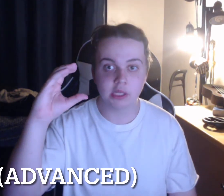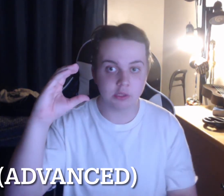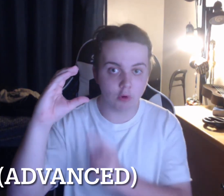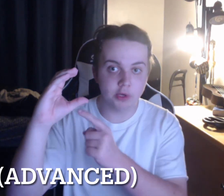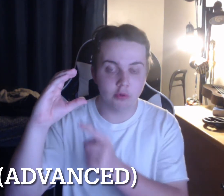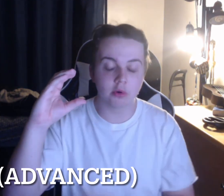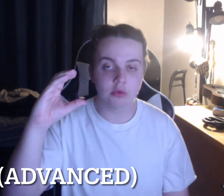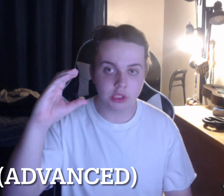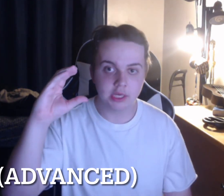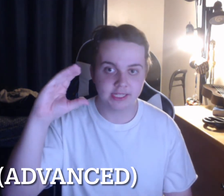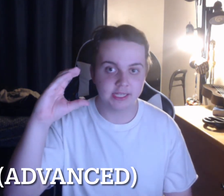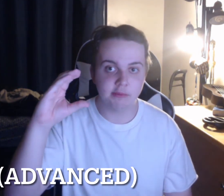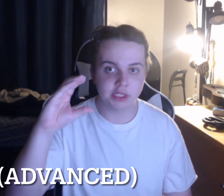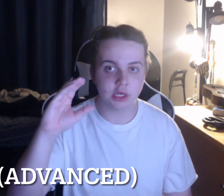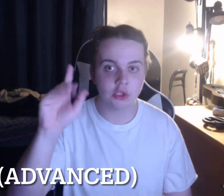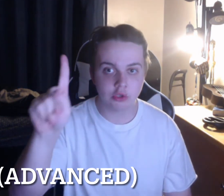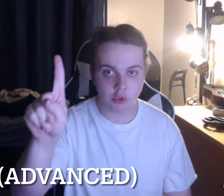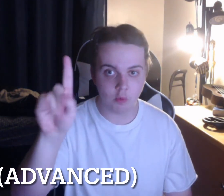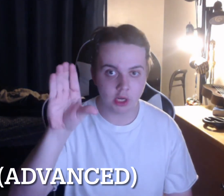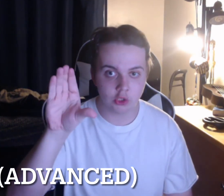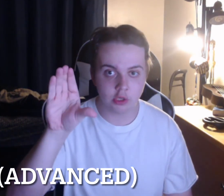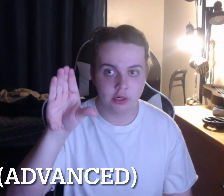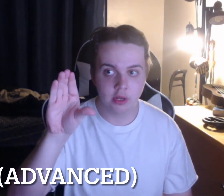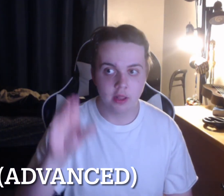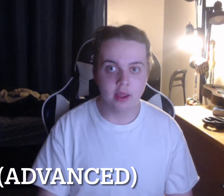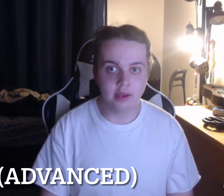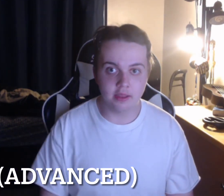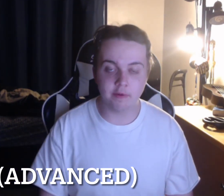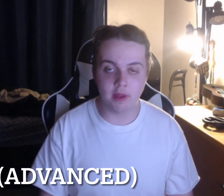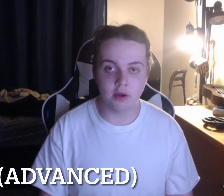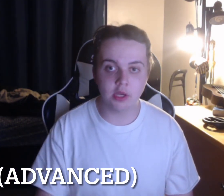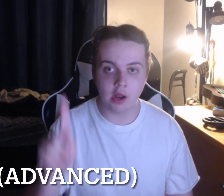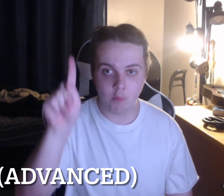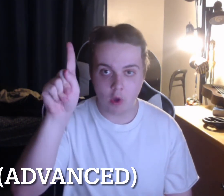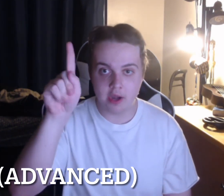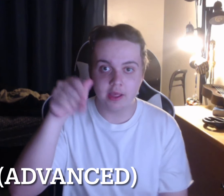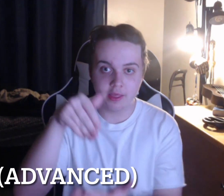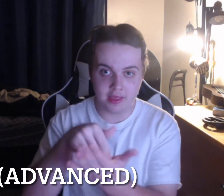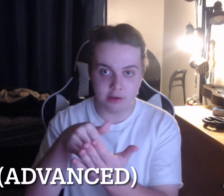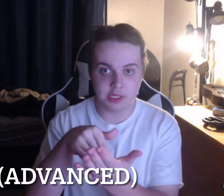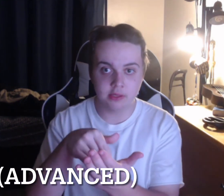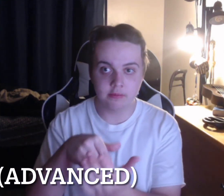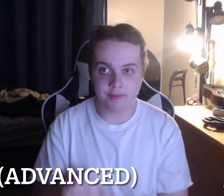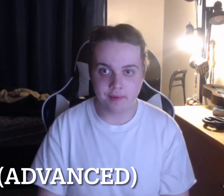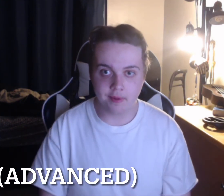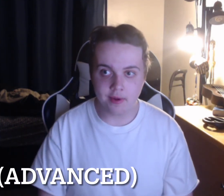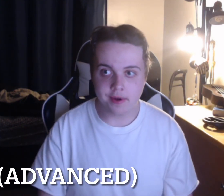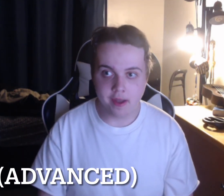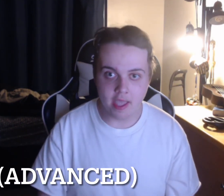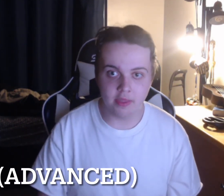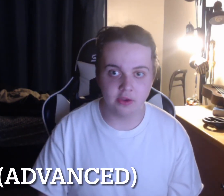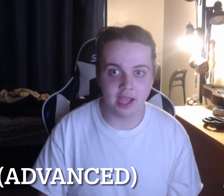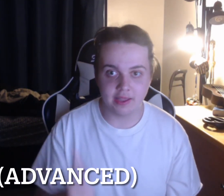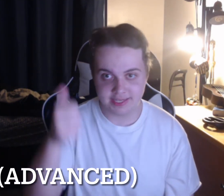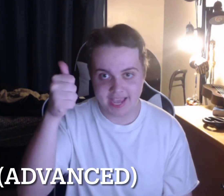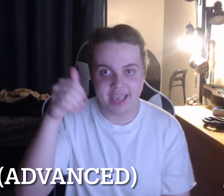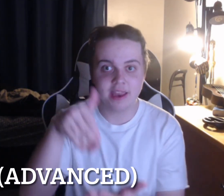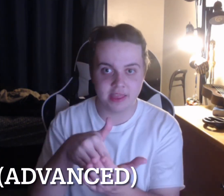Roman numerals, C means 100, so 100. And then from then on, you got 1,000, and then you got like 10,000,